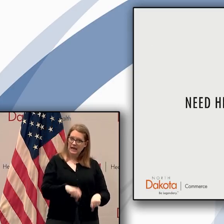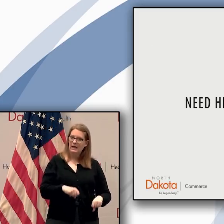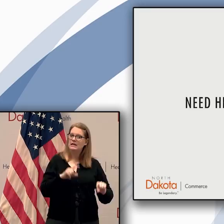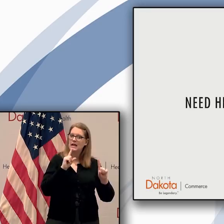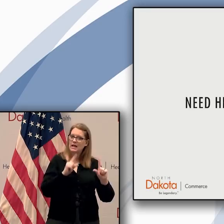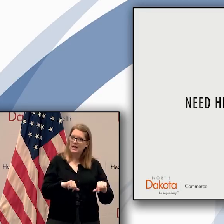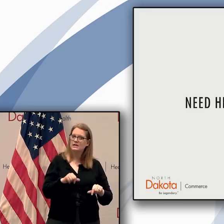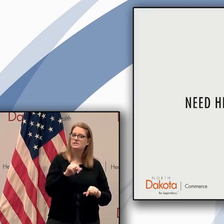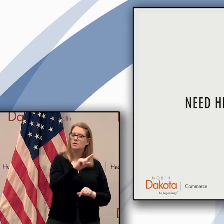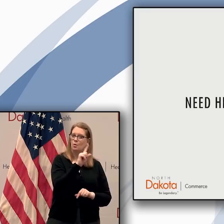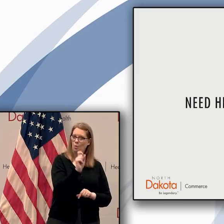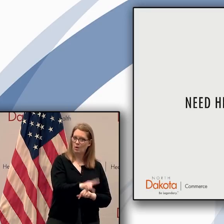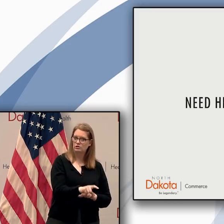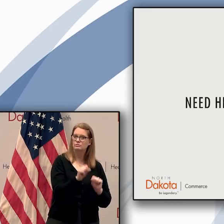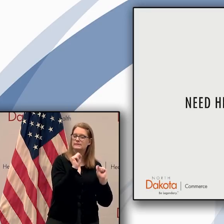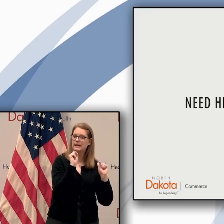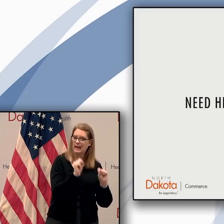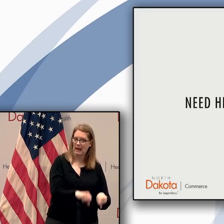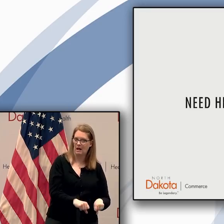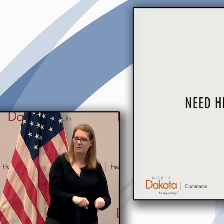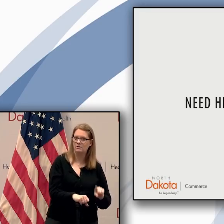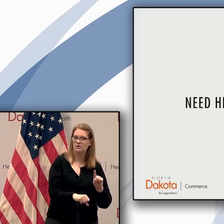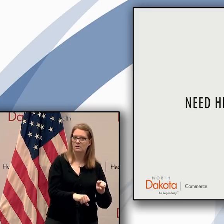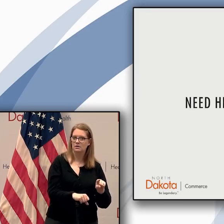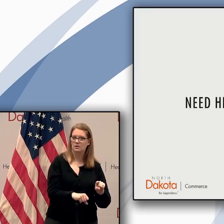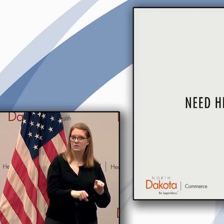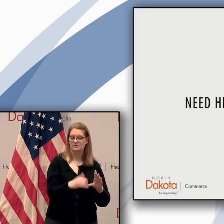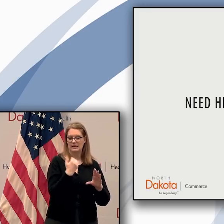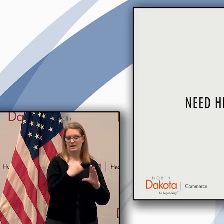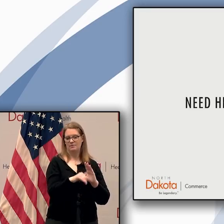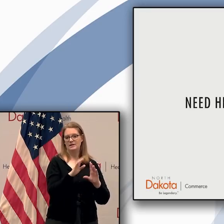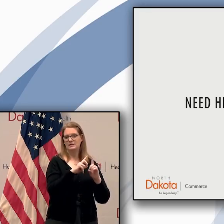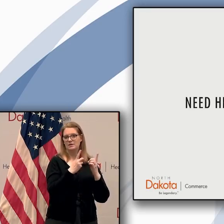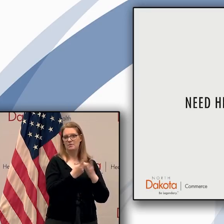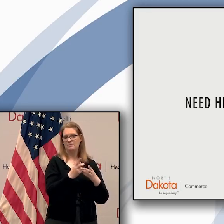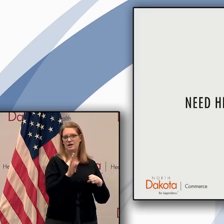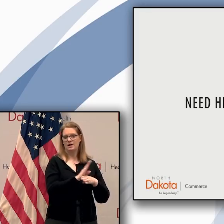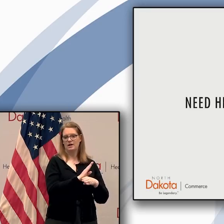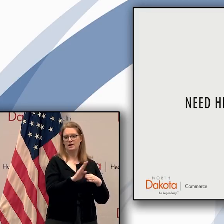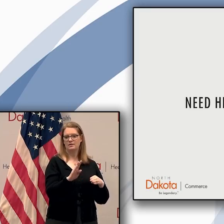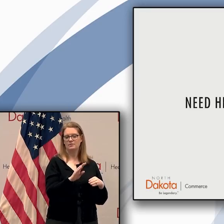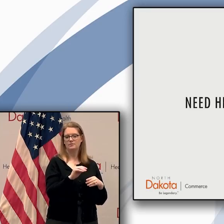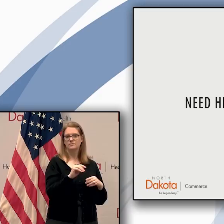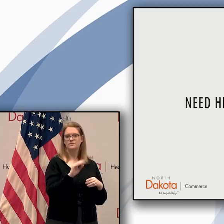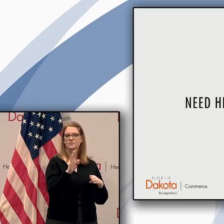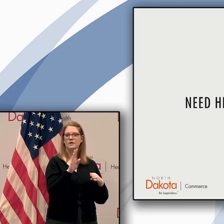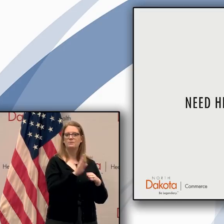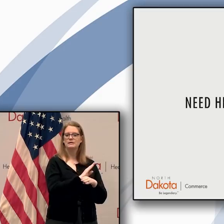relating to the financial support available to you by emailing the Department of Commerce at